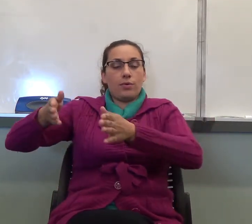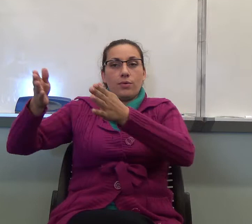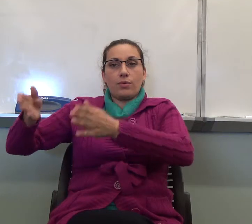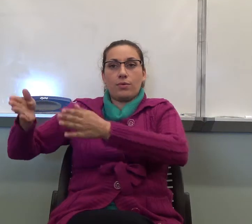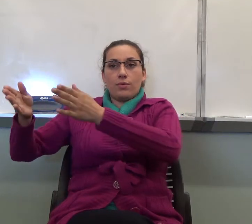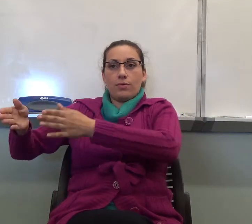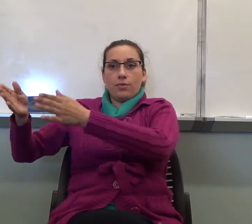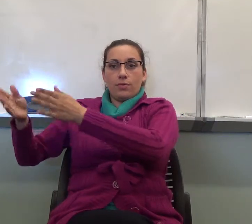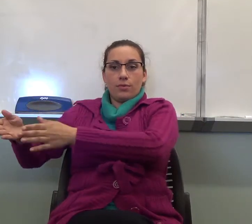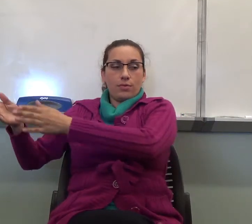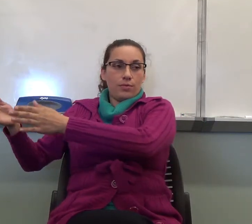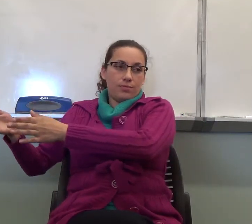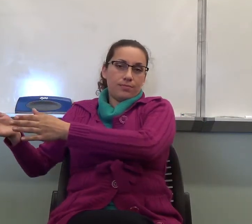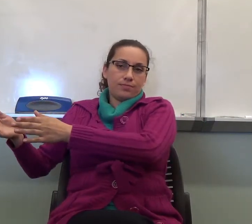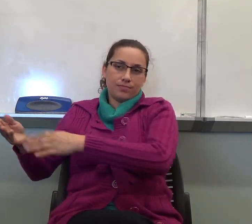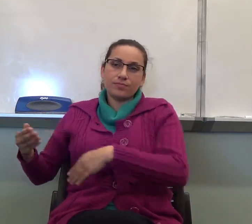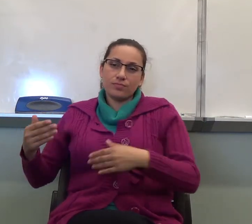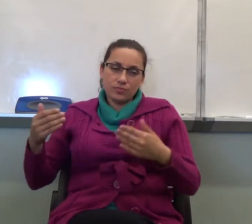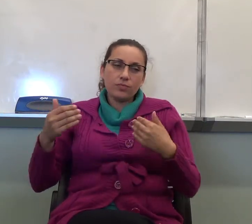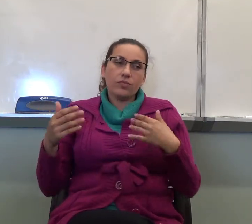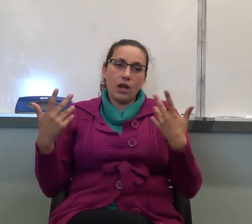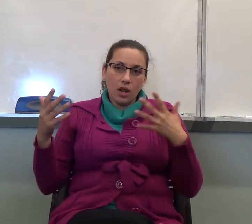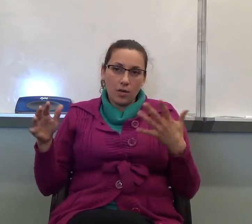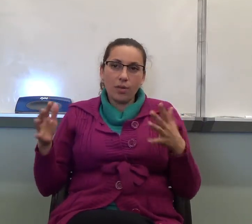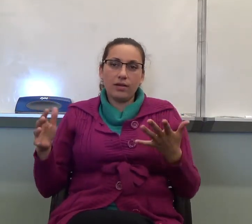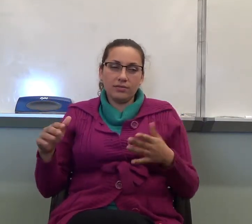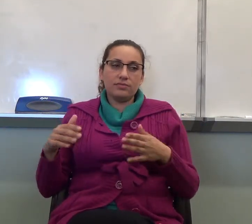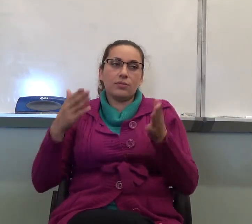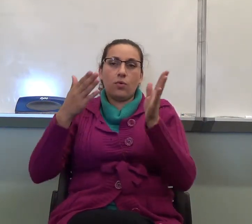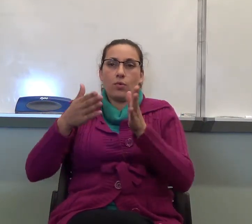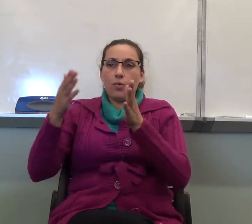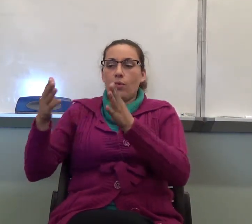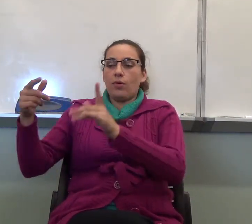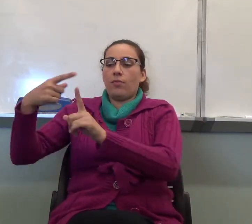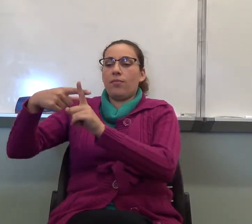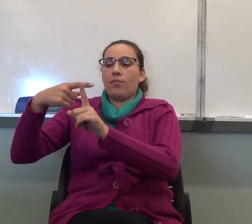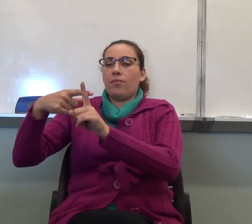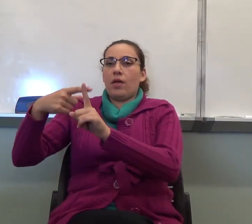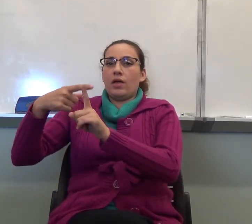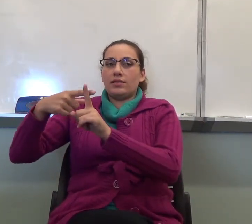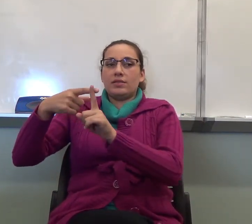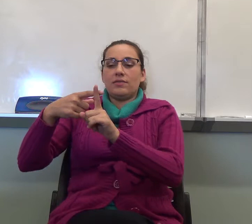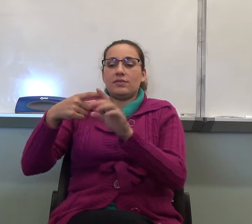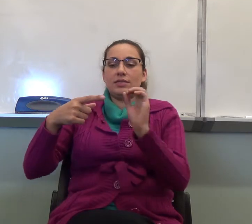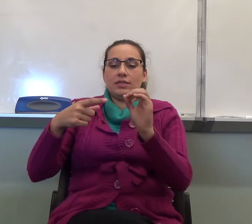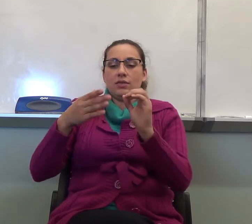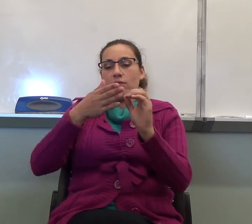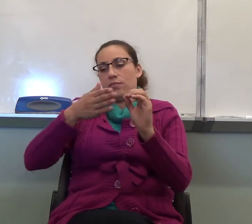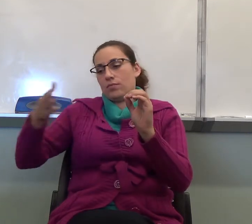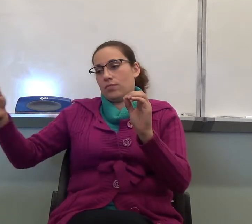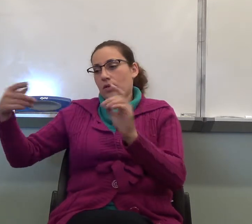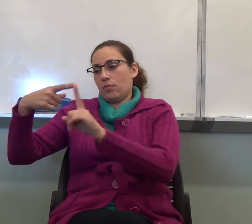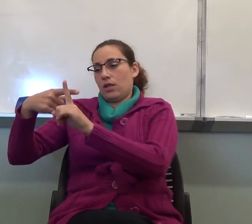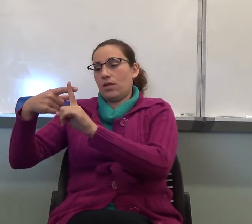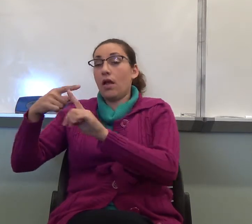Now we've done this on the positive side of 0, but now we're going to talk about ordering on the entire real